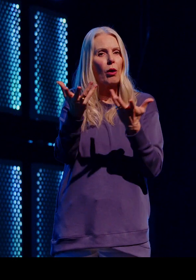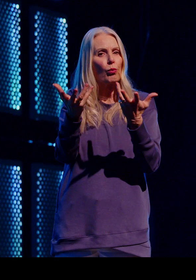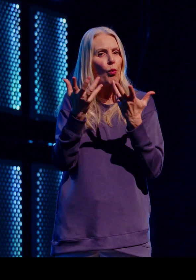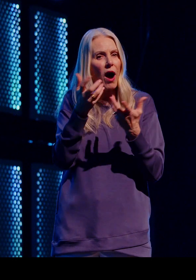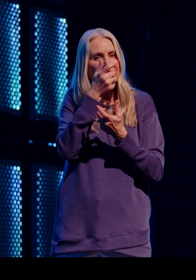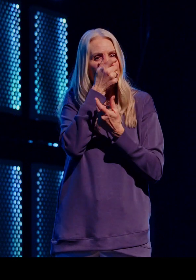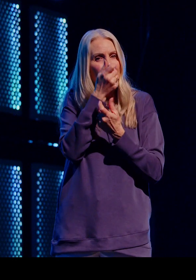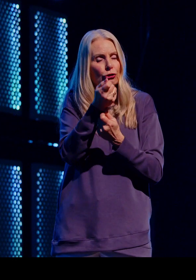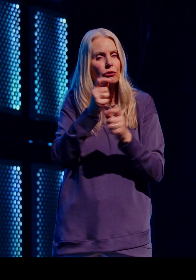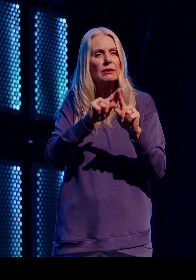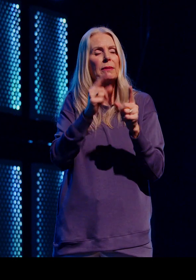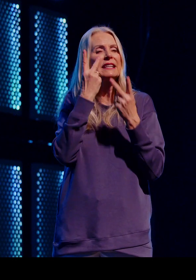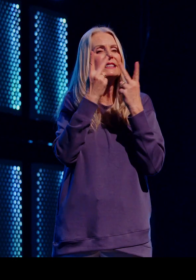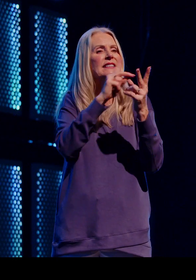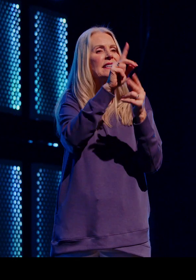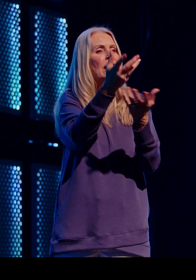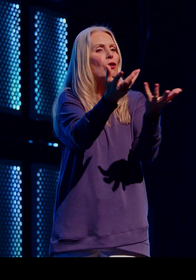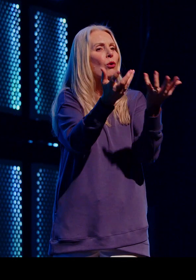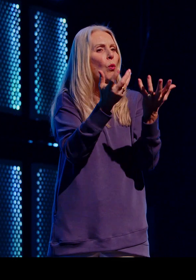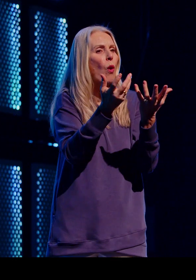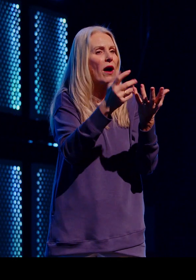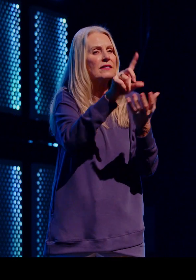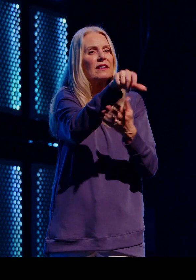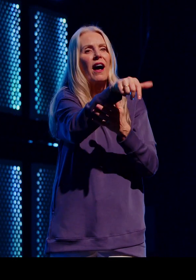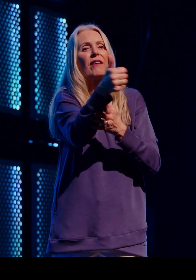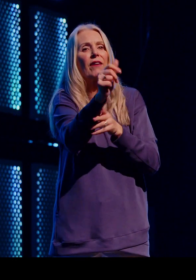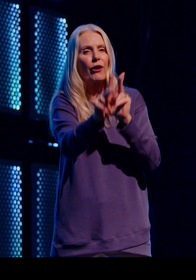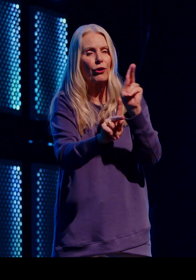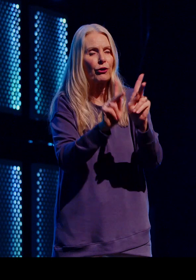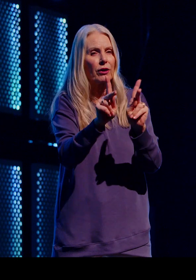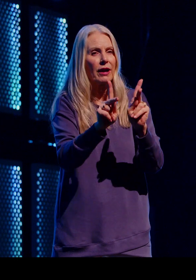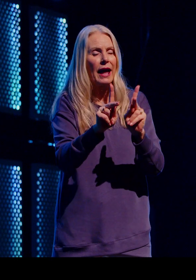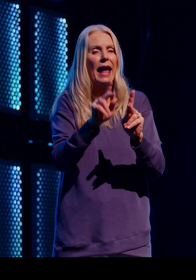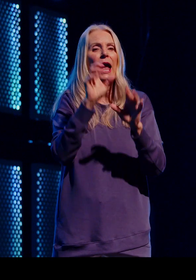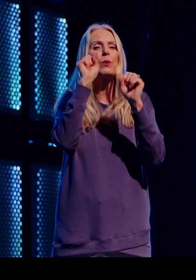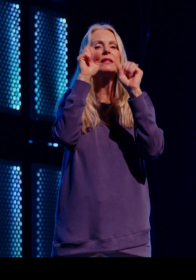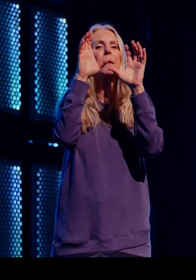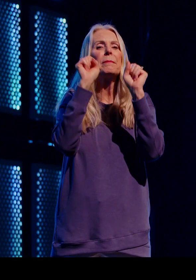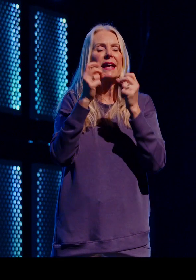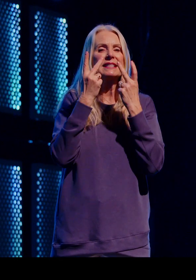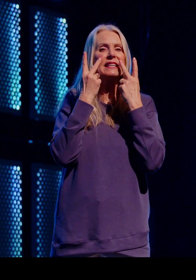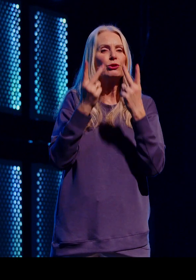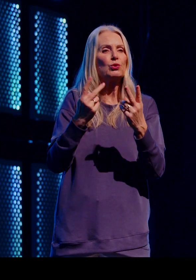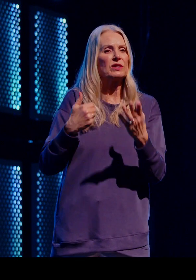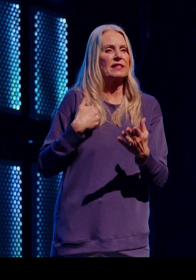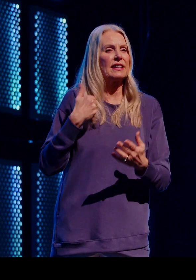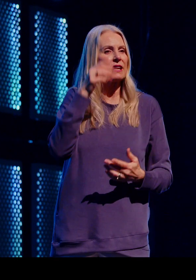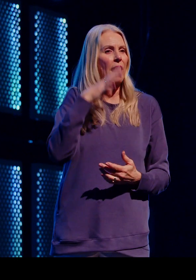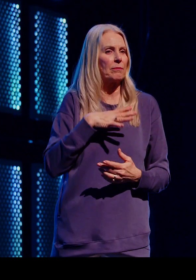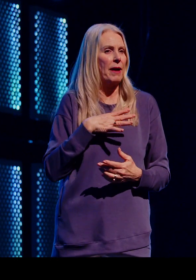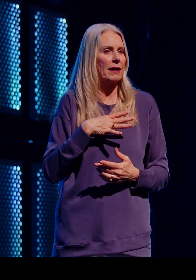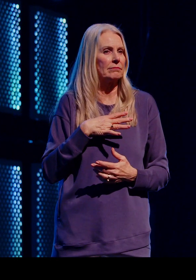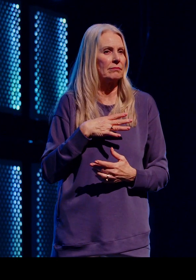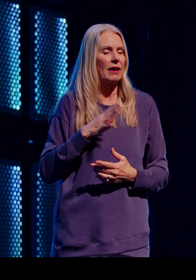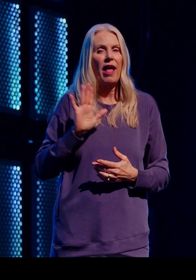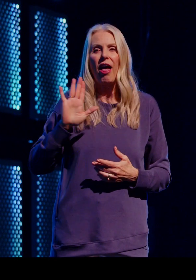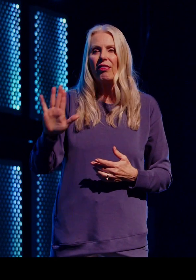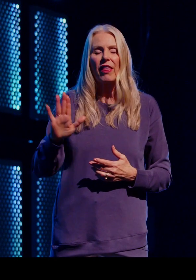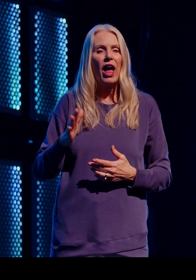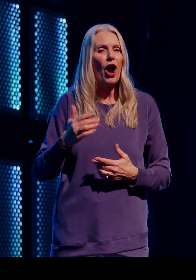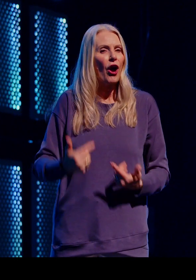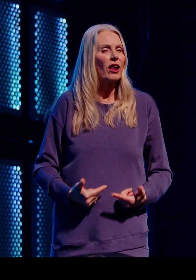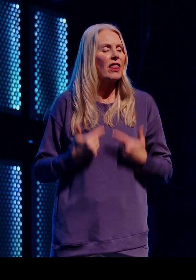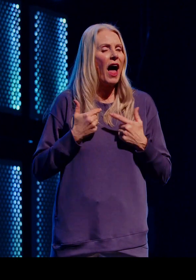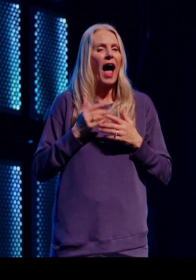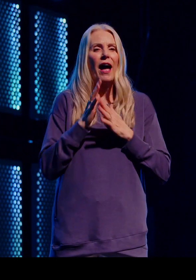others. And the amazing thing was to see young men on fire for Jesus. I mean,